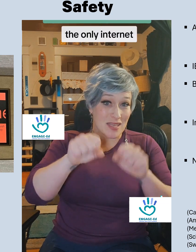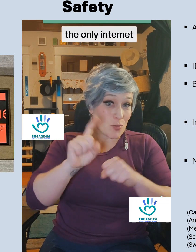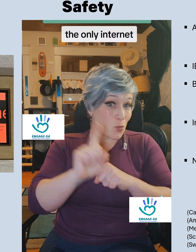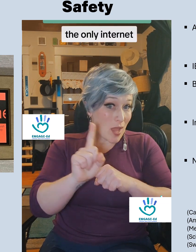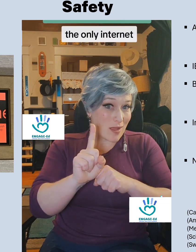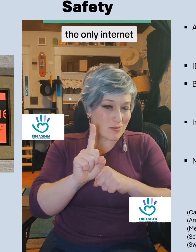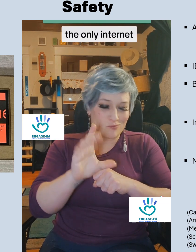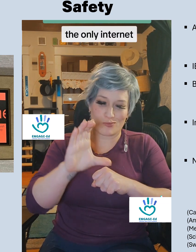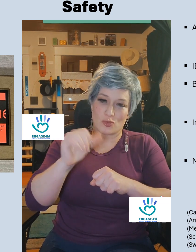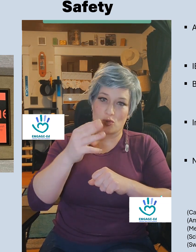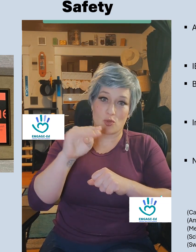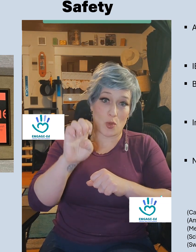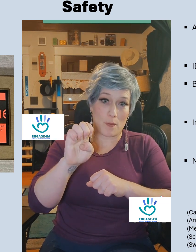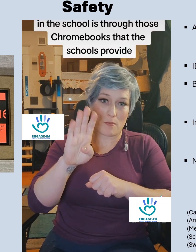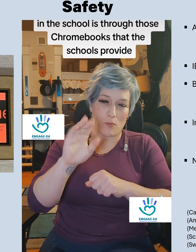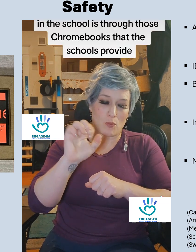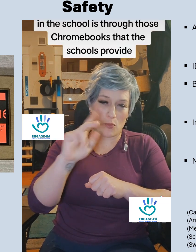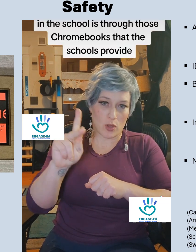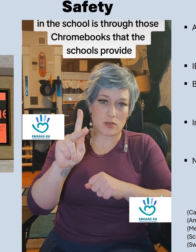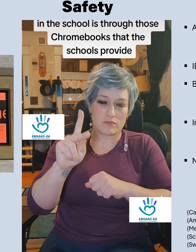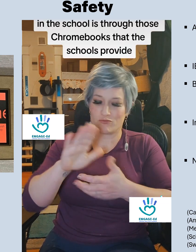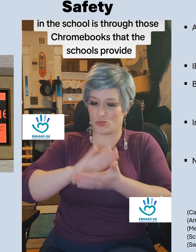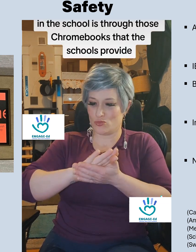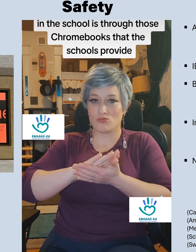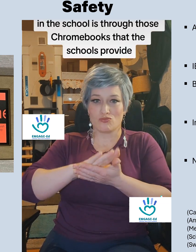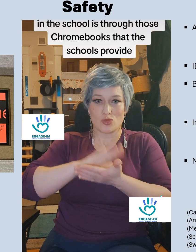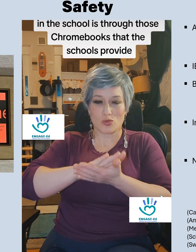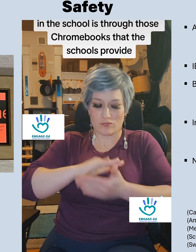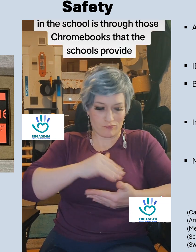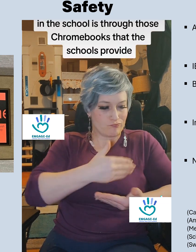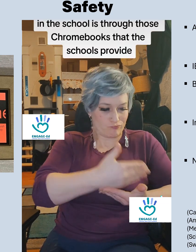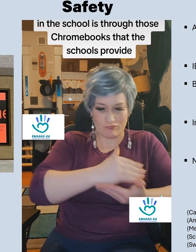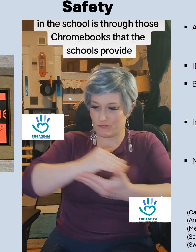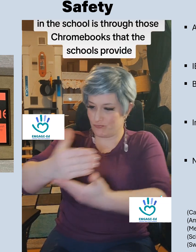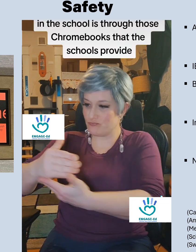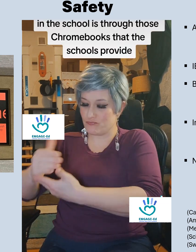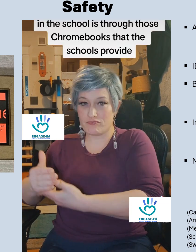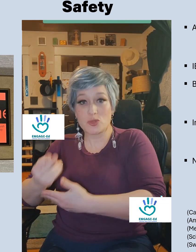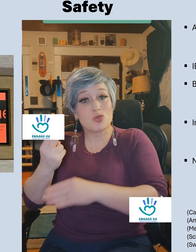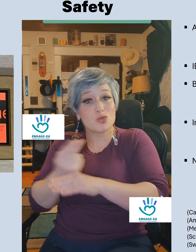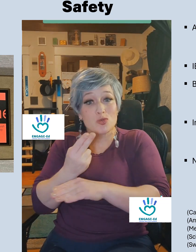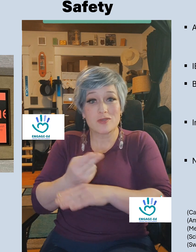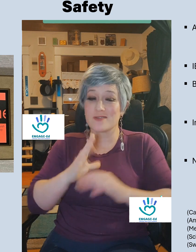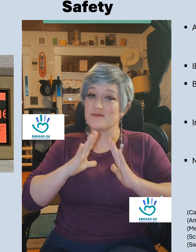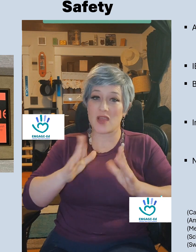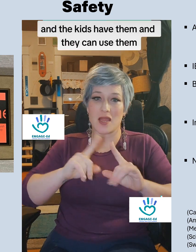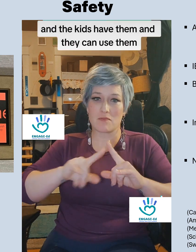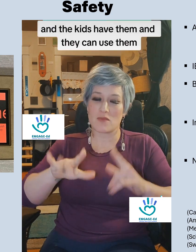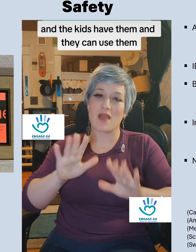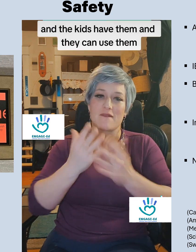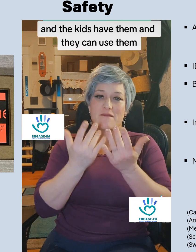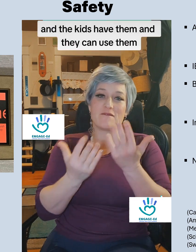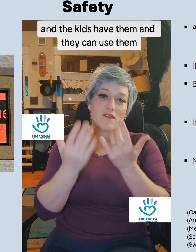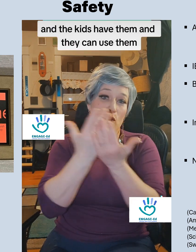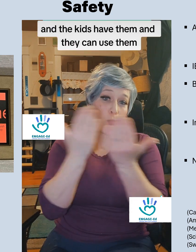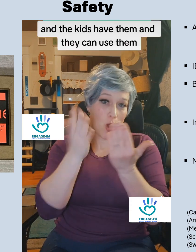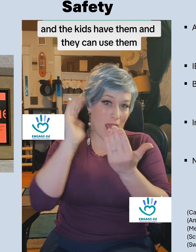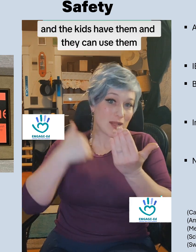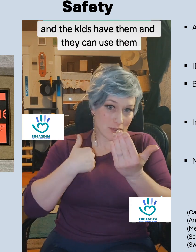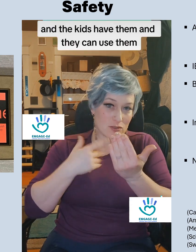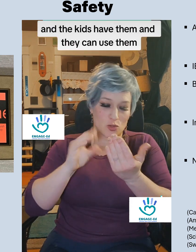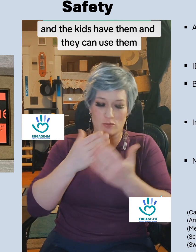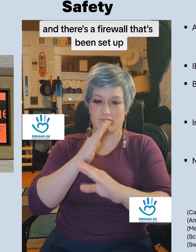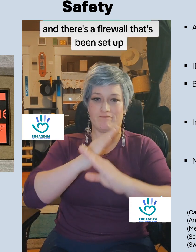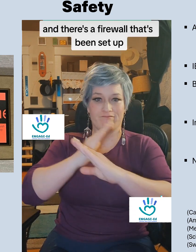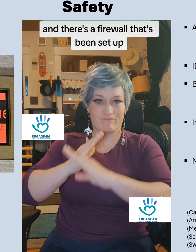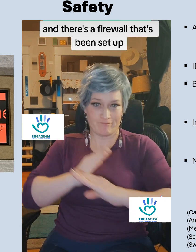The only internet in the school is through those Chromebooks that the schools provide. And the kids have them, and they can use